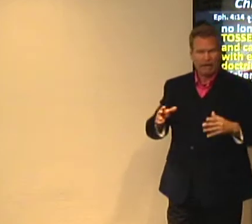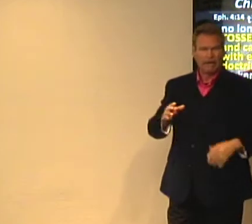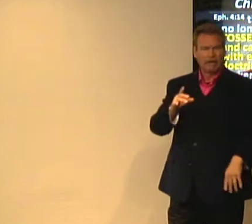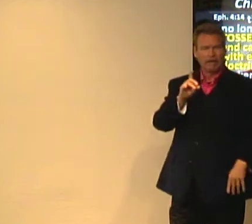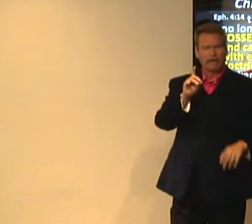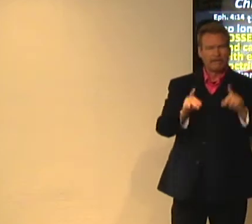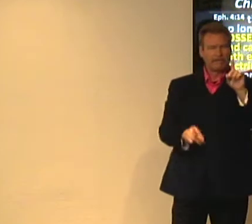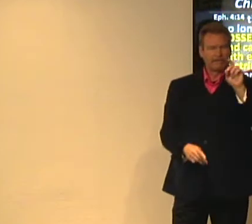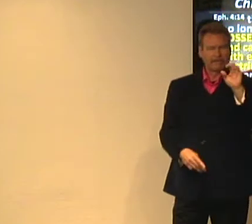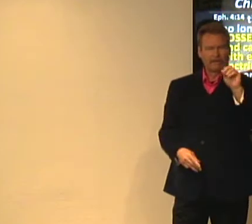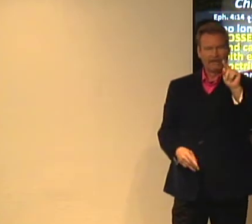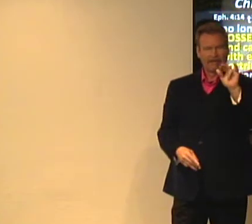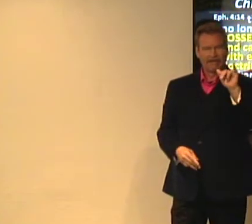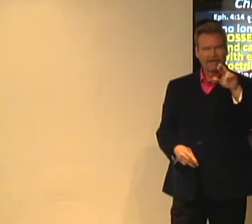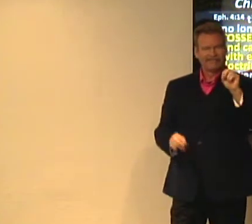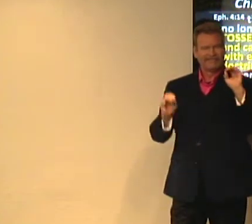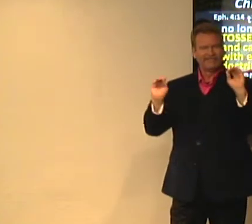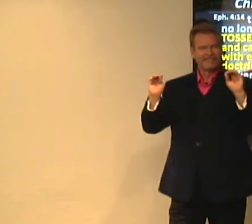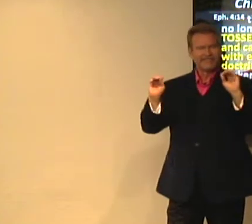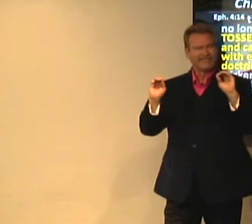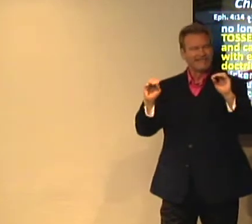different beliefs, different doctrines that are taught.